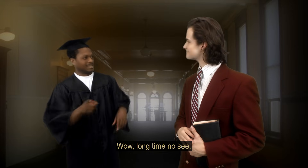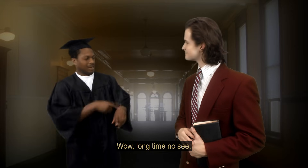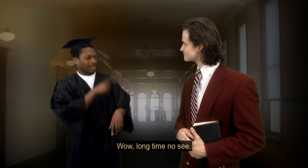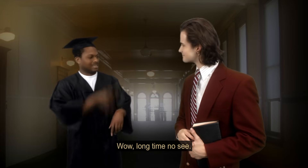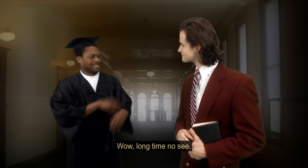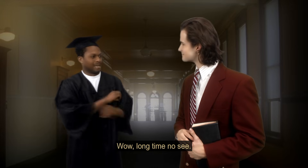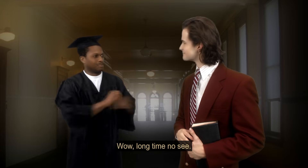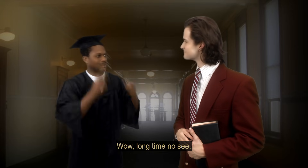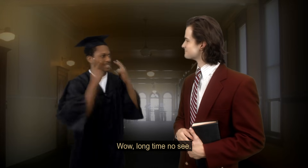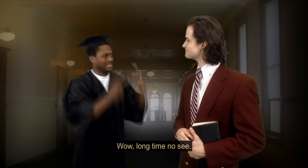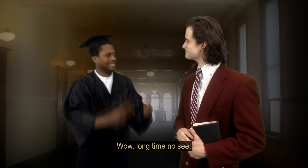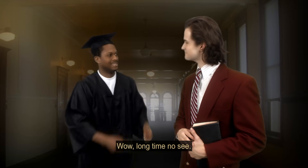Wow. Long time no see.